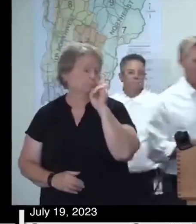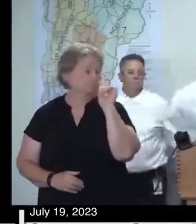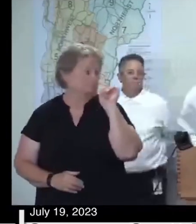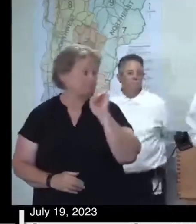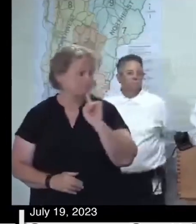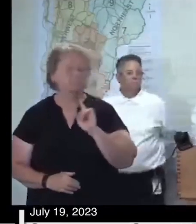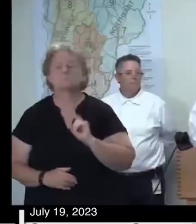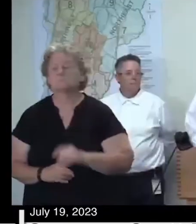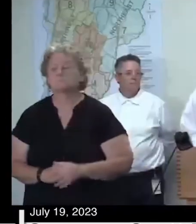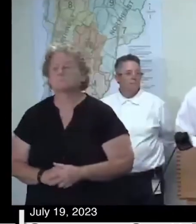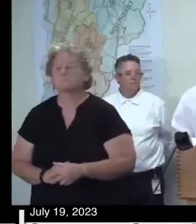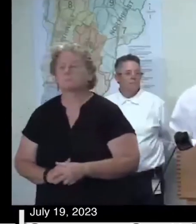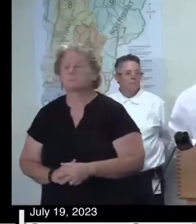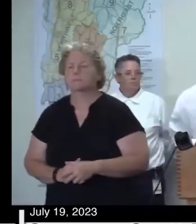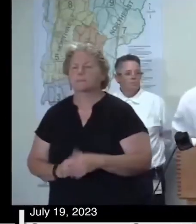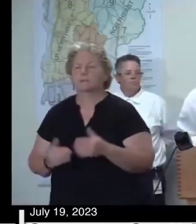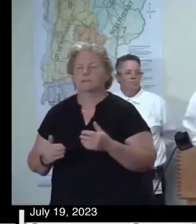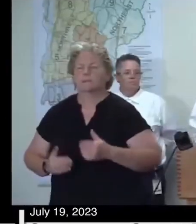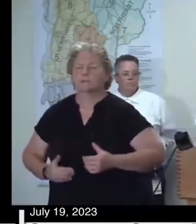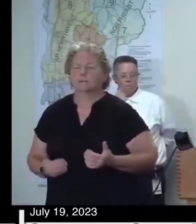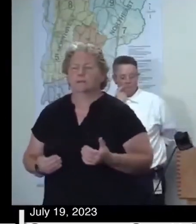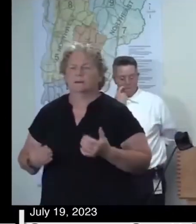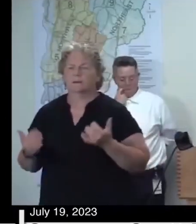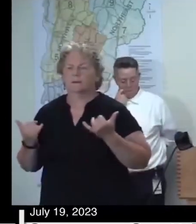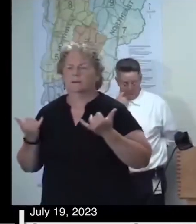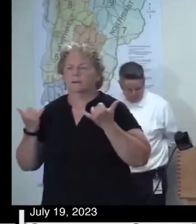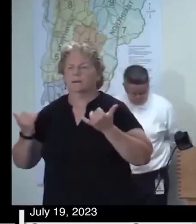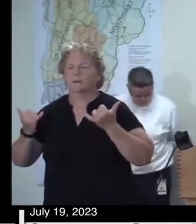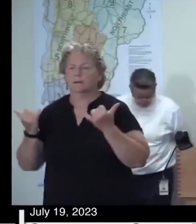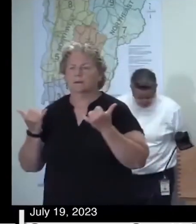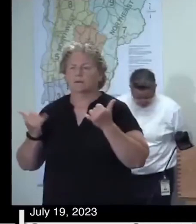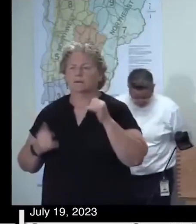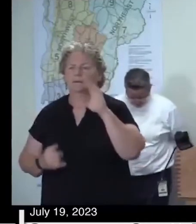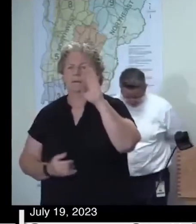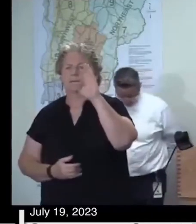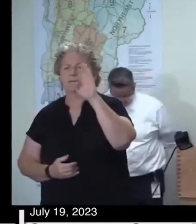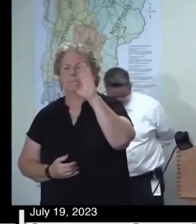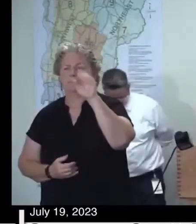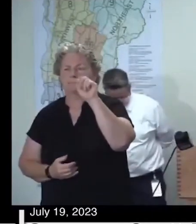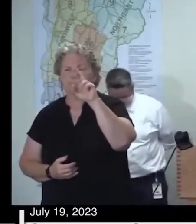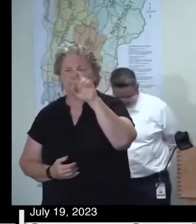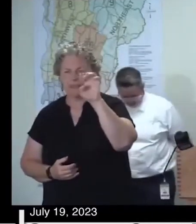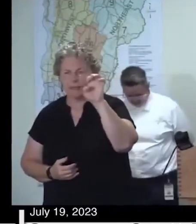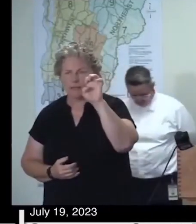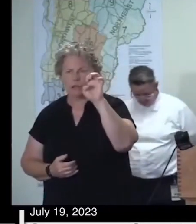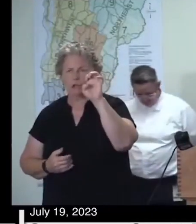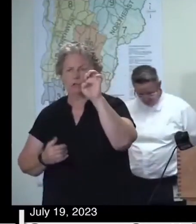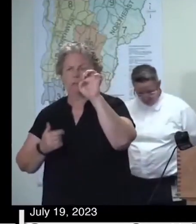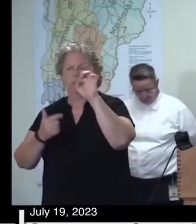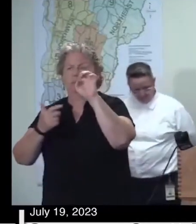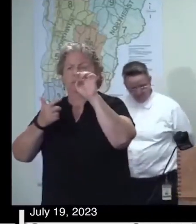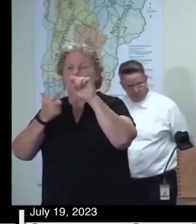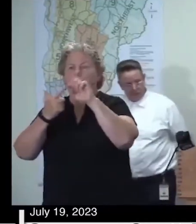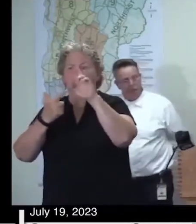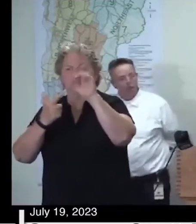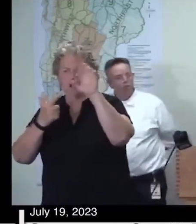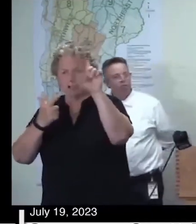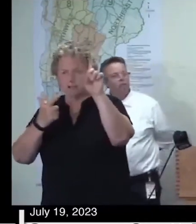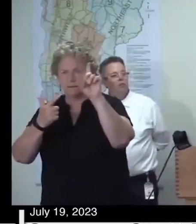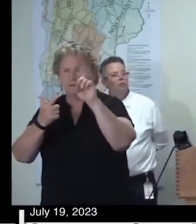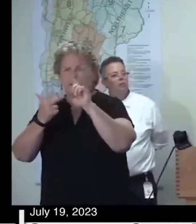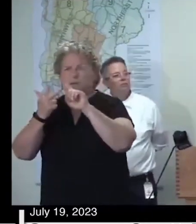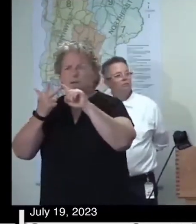I think we're at four right now. They're Barrie, Rutland, Johnson, and Ludlow. Total of